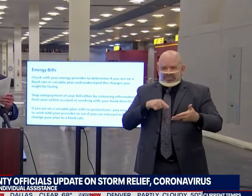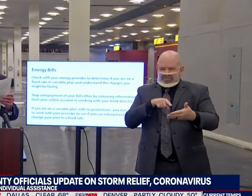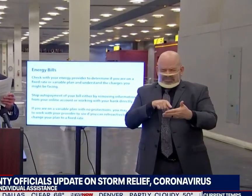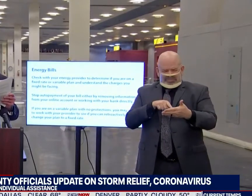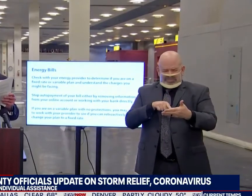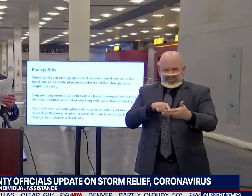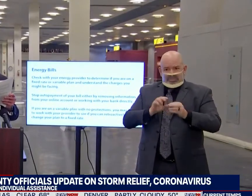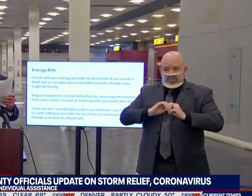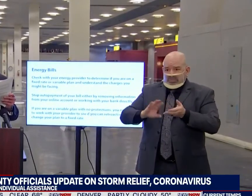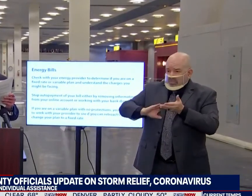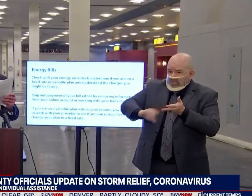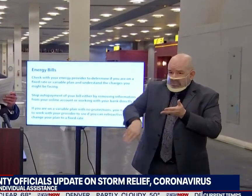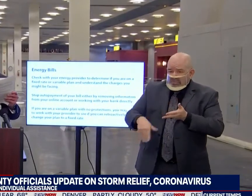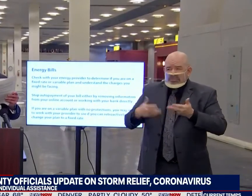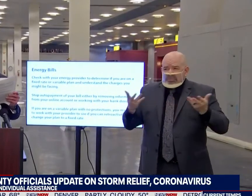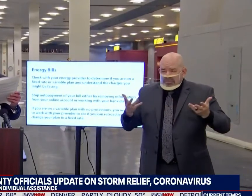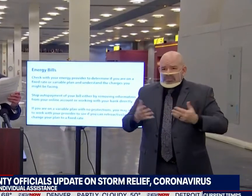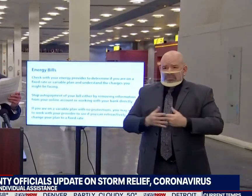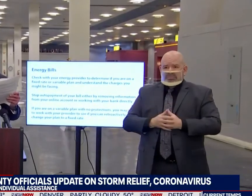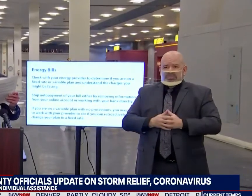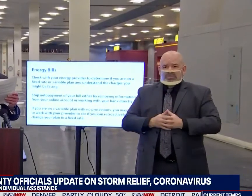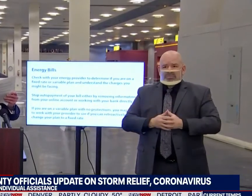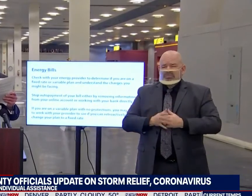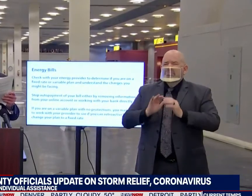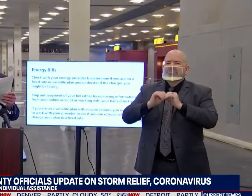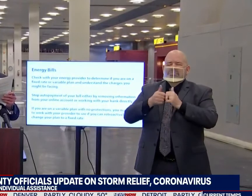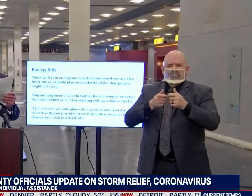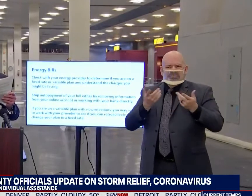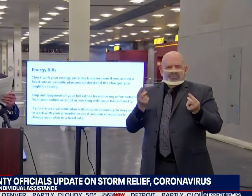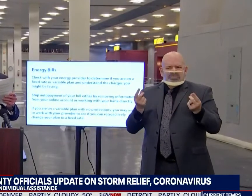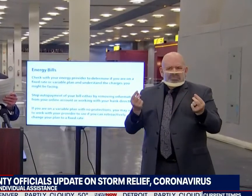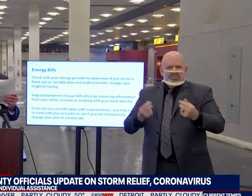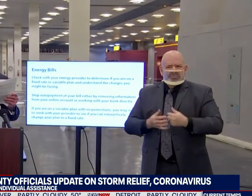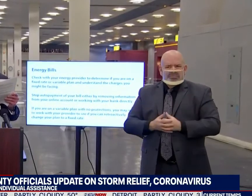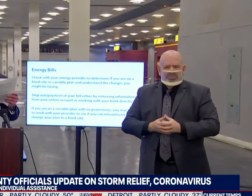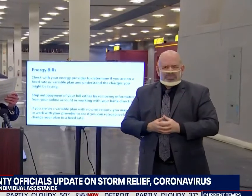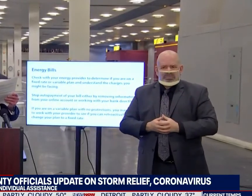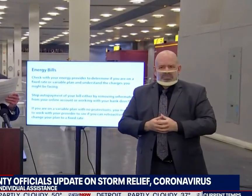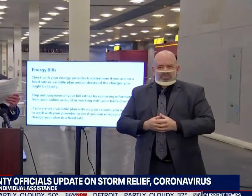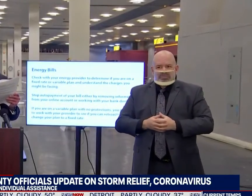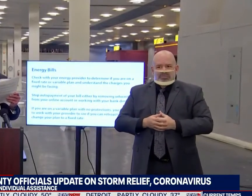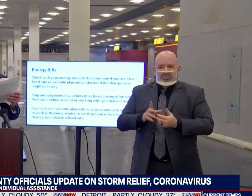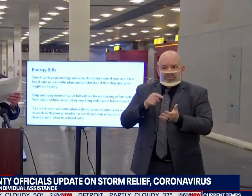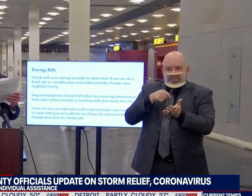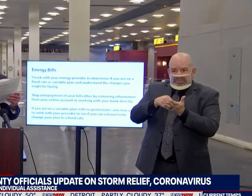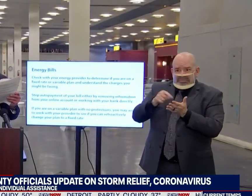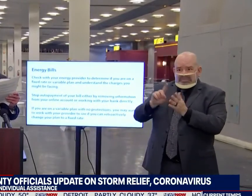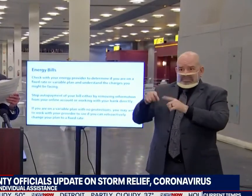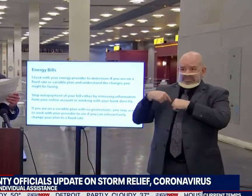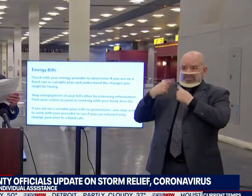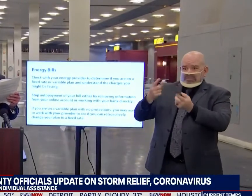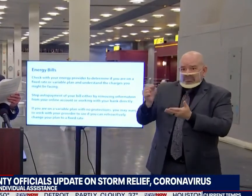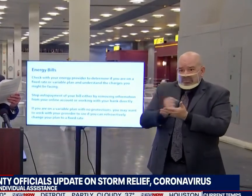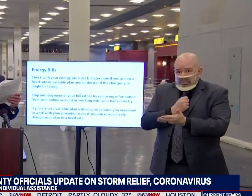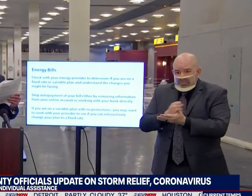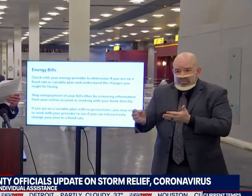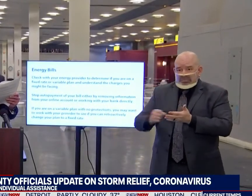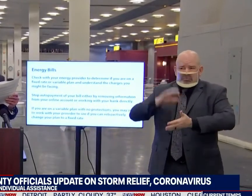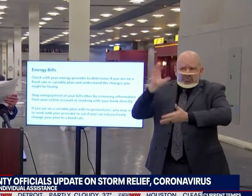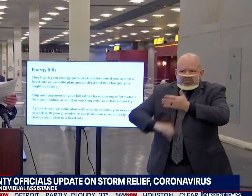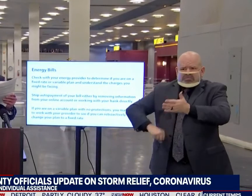here are some things you can do immediately. If you're paying that bill on a credit card or a bankdraft, stop that